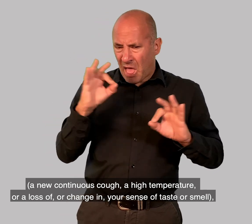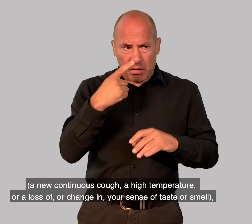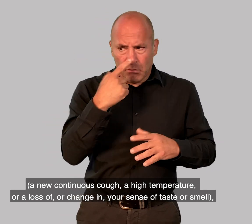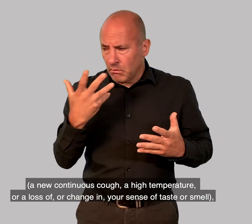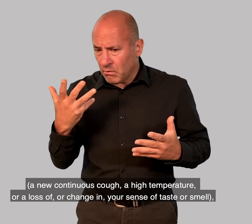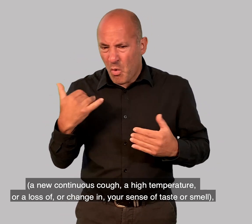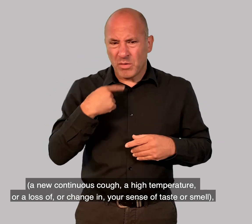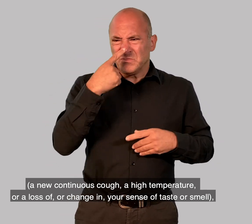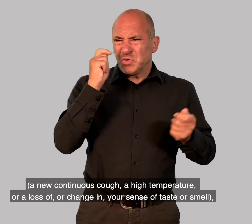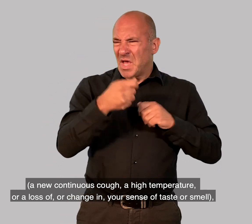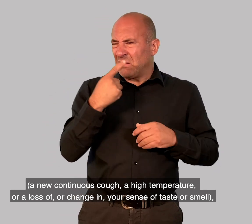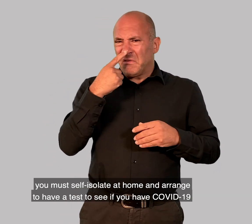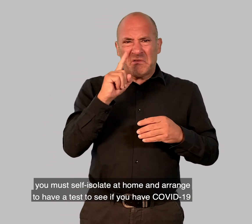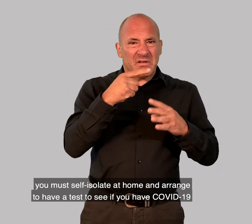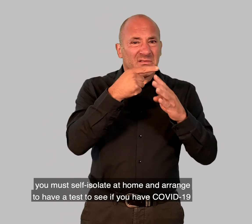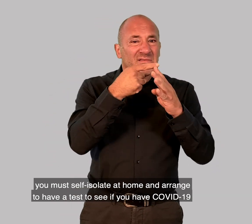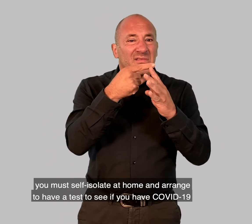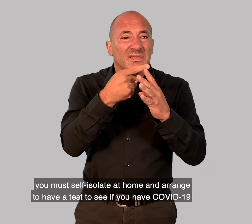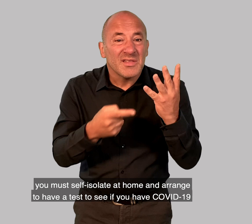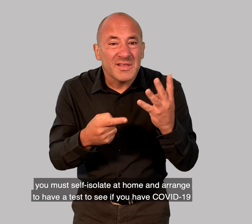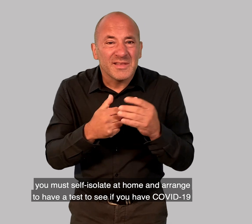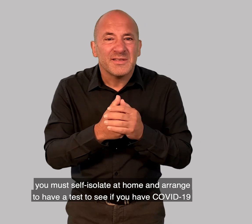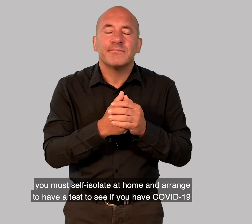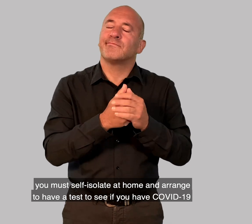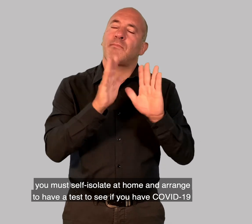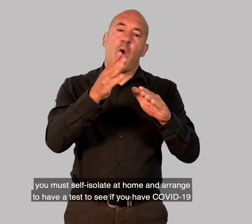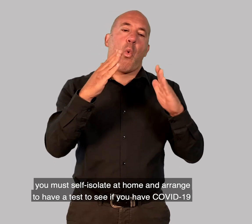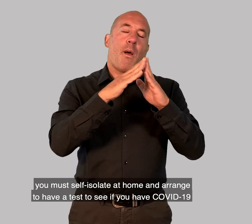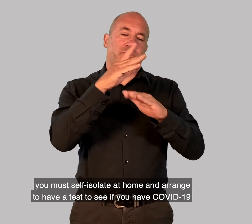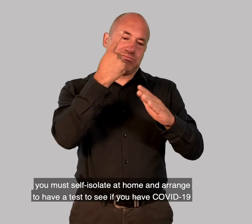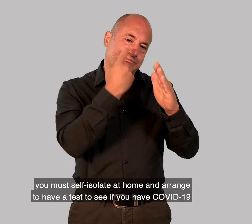have a test to see if you have COVID-19.